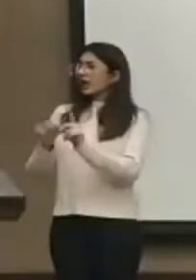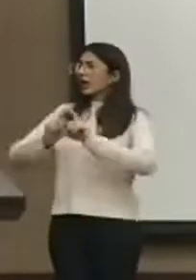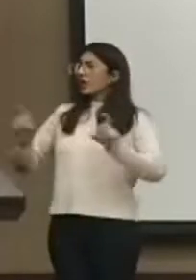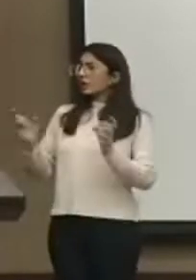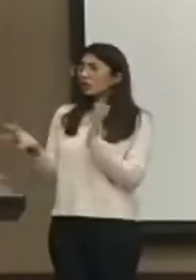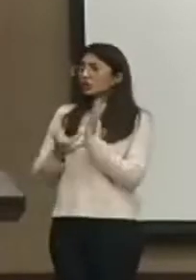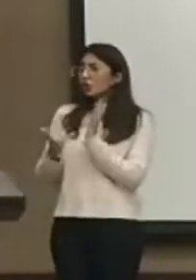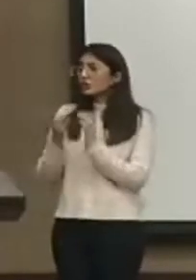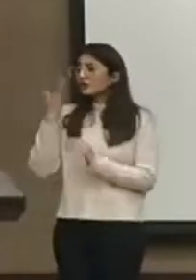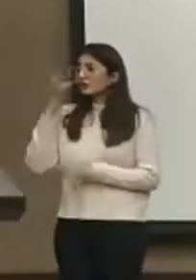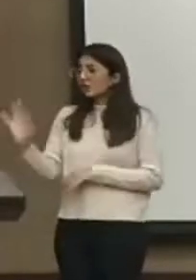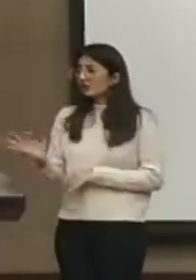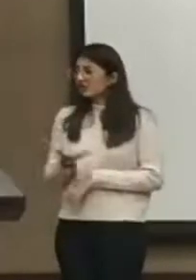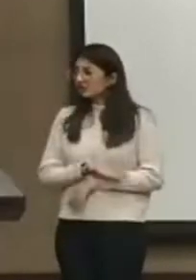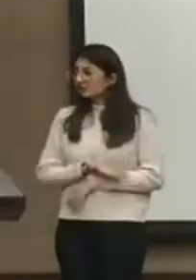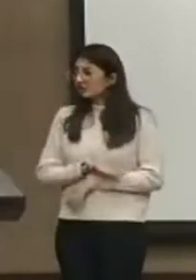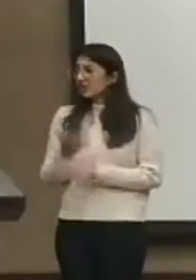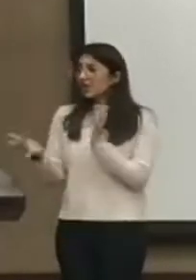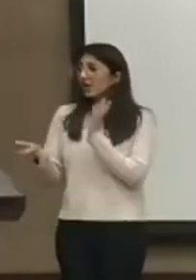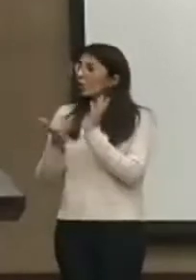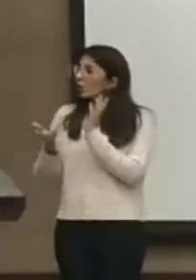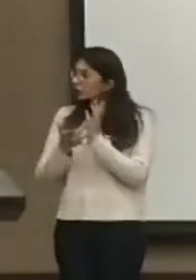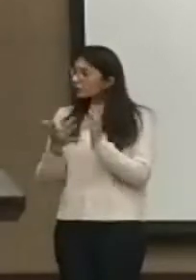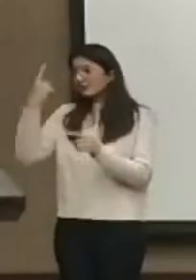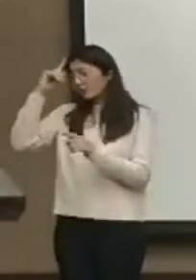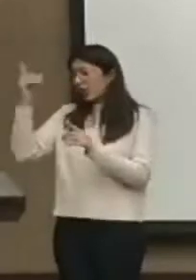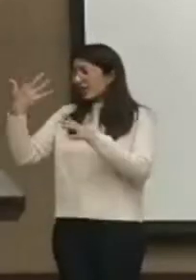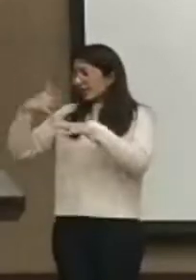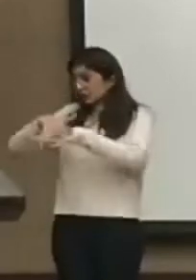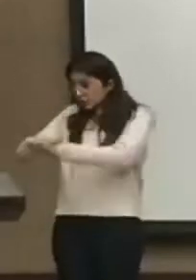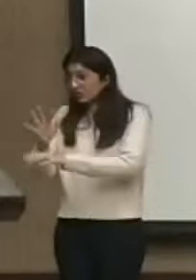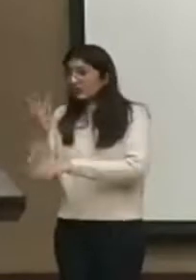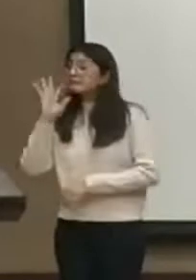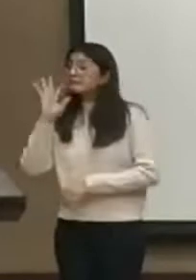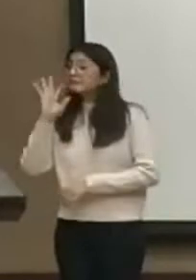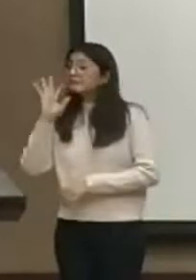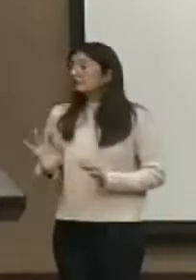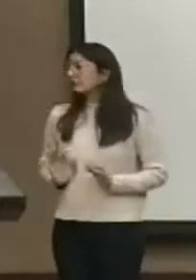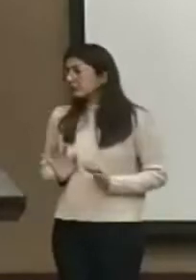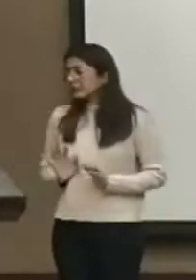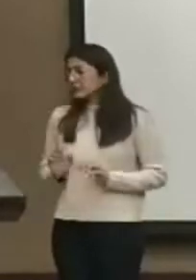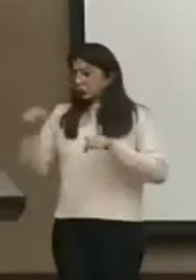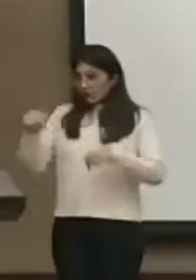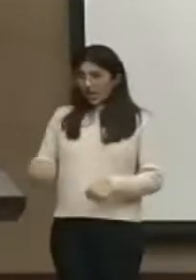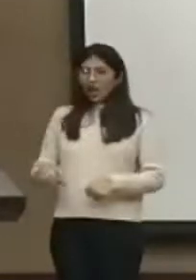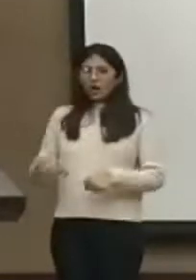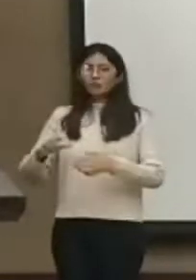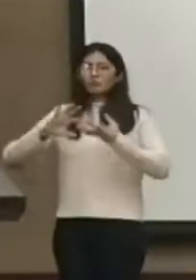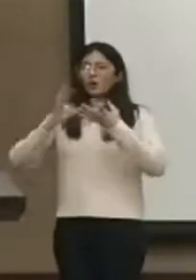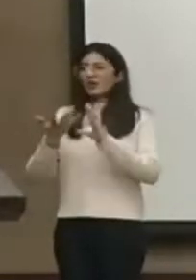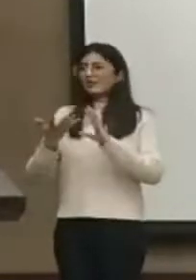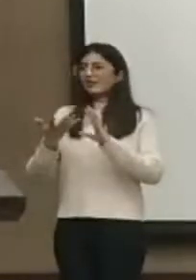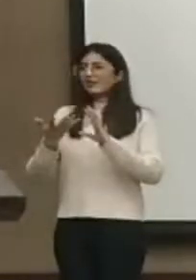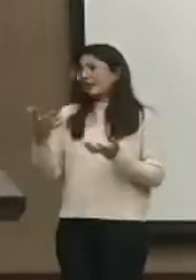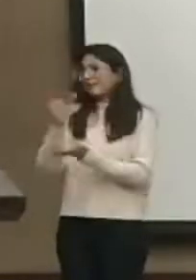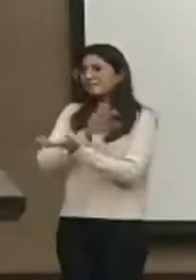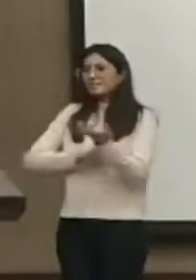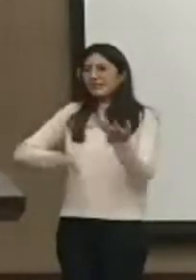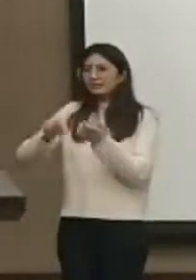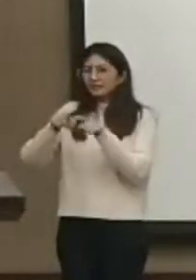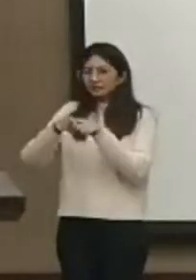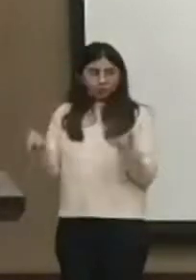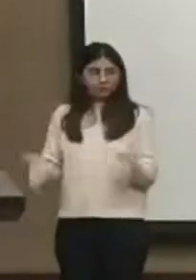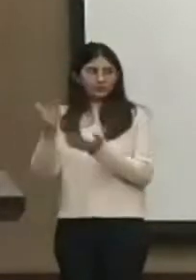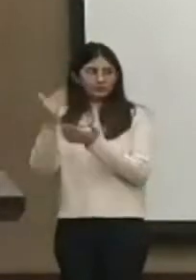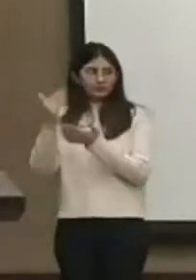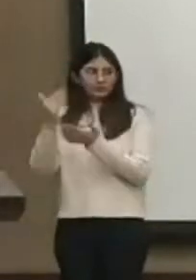playing to create that inclusion. And especially now, when we are in this hybrid world, and today's event itself is